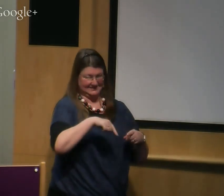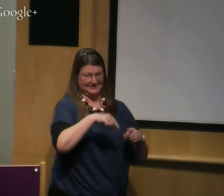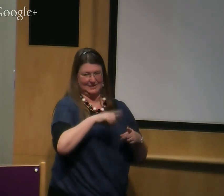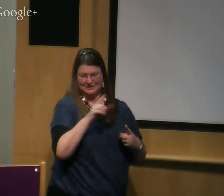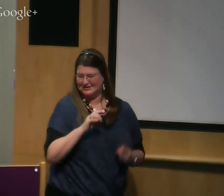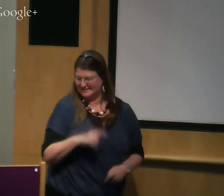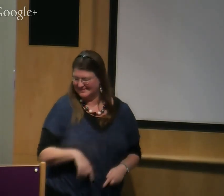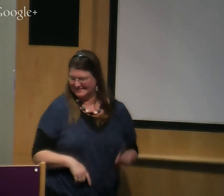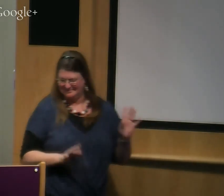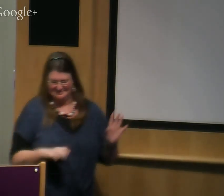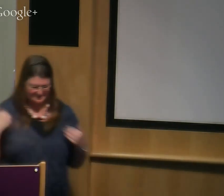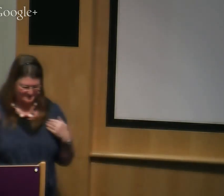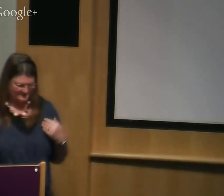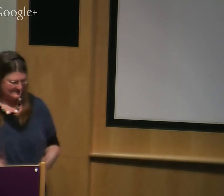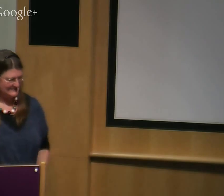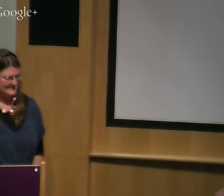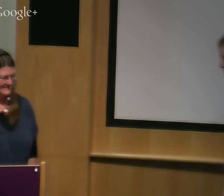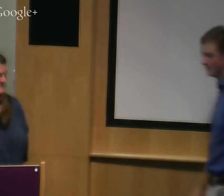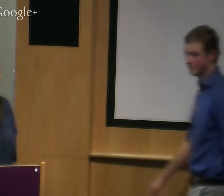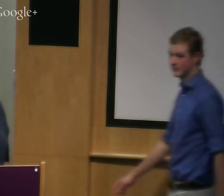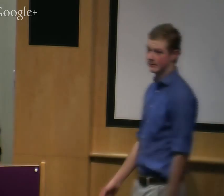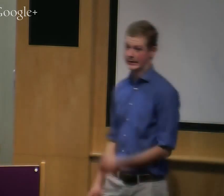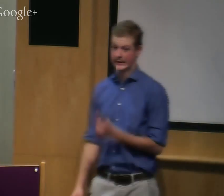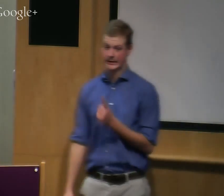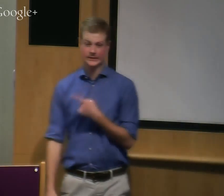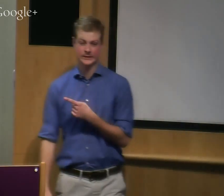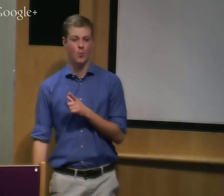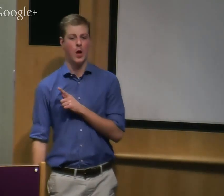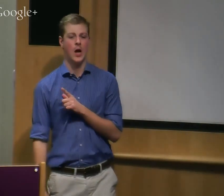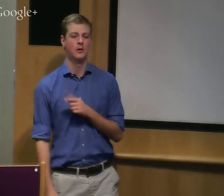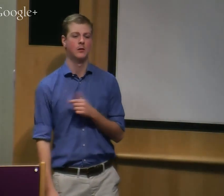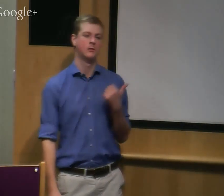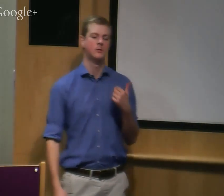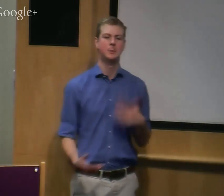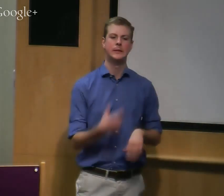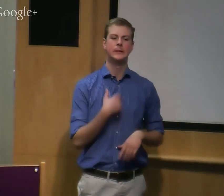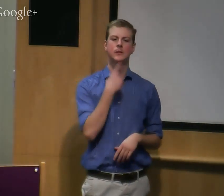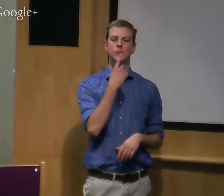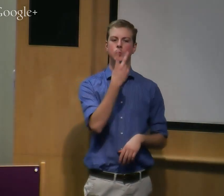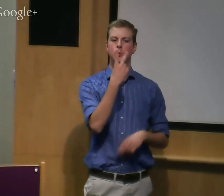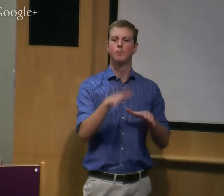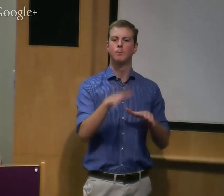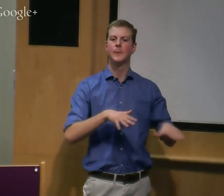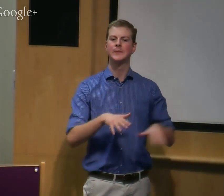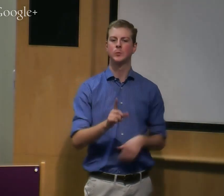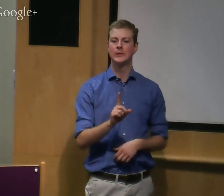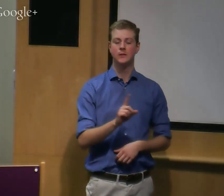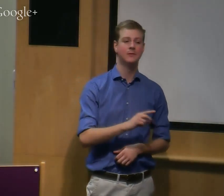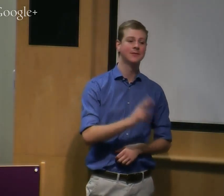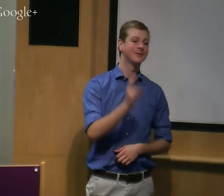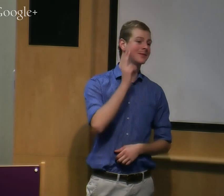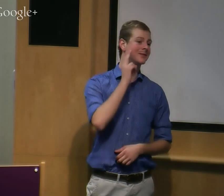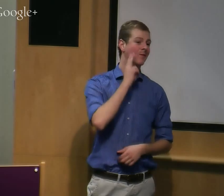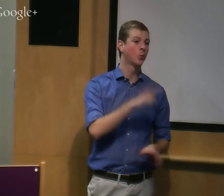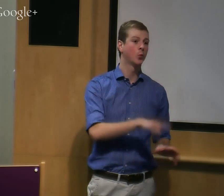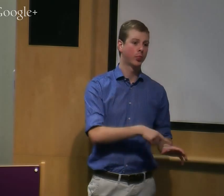And there's a lot of older deaf people at older university. I'm wondering whether they can access your organisation. The two movements that I